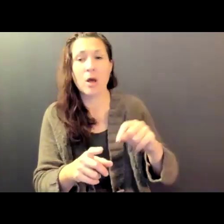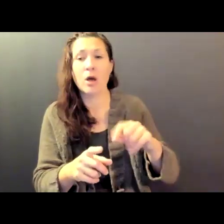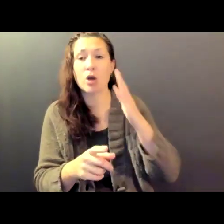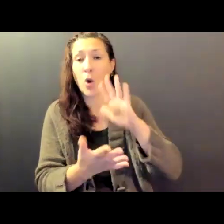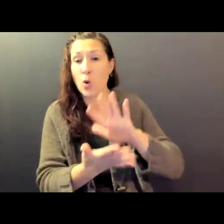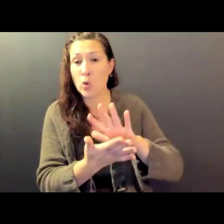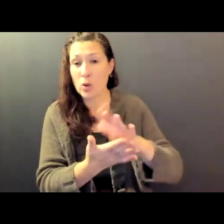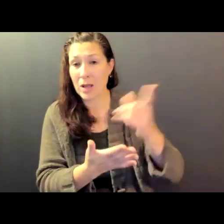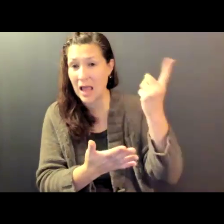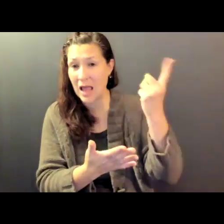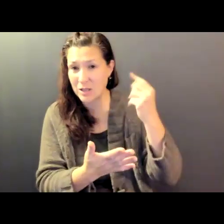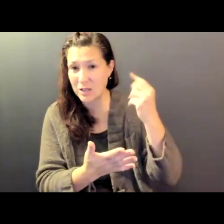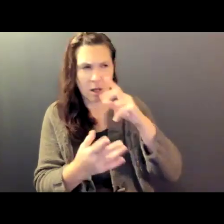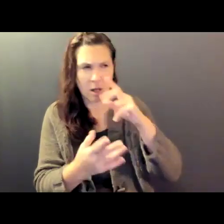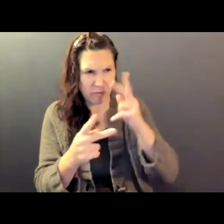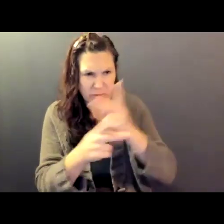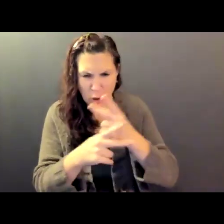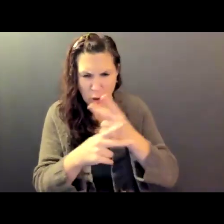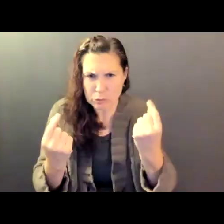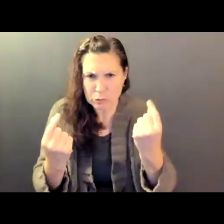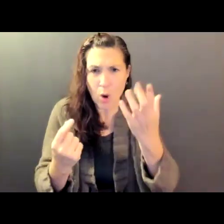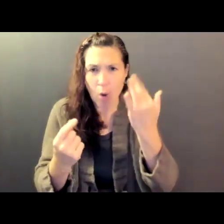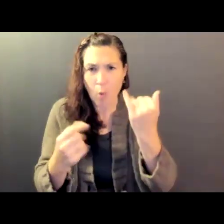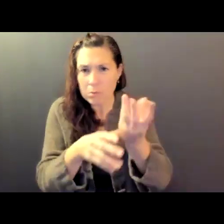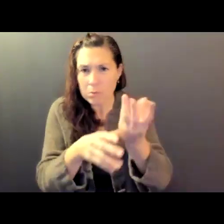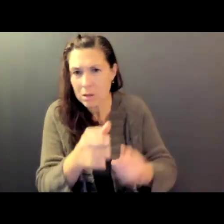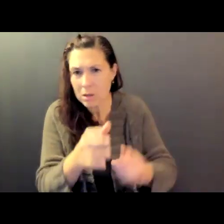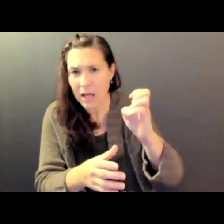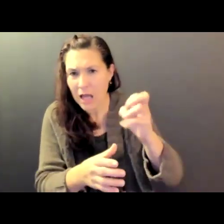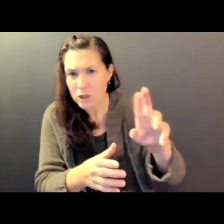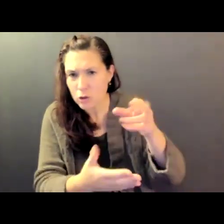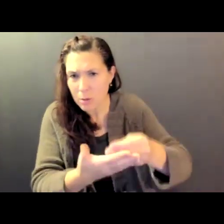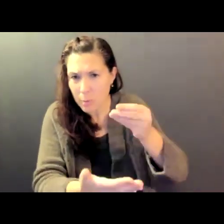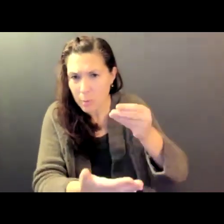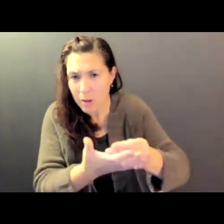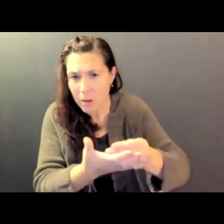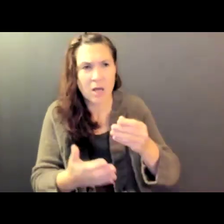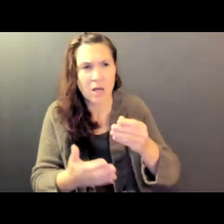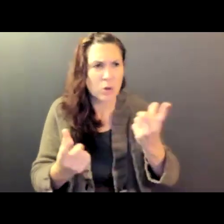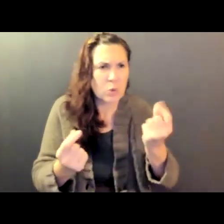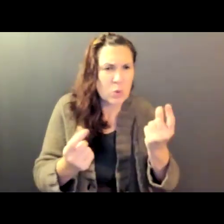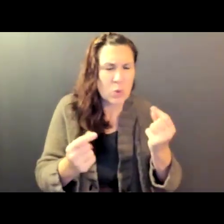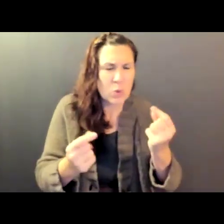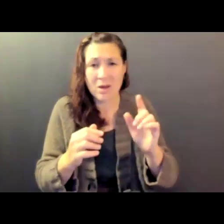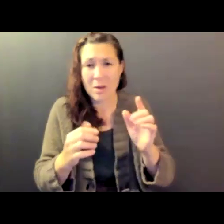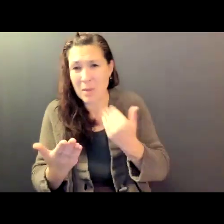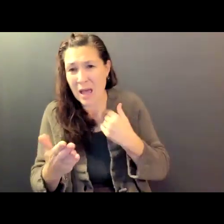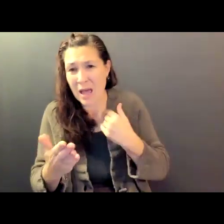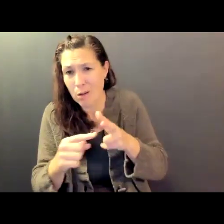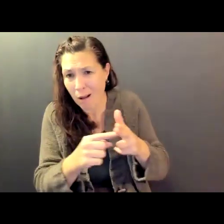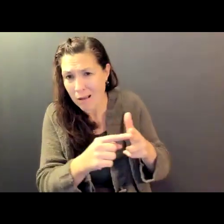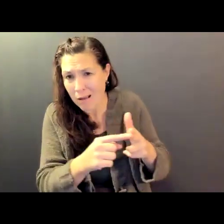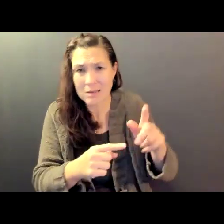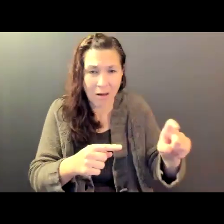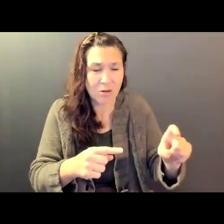left ESSER, right? And they had to make reductions to their ESSER program and make really tough trade-offs. And we all heard about that on this body, right, through